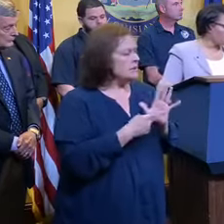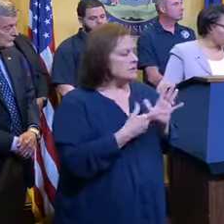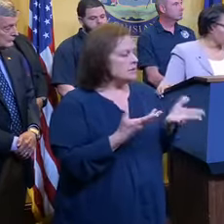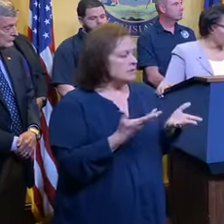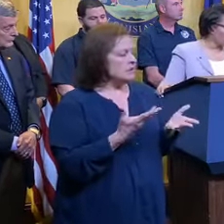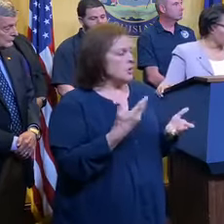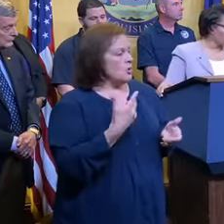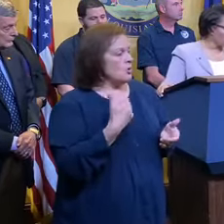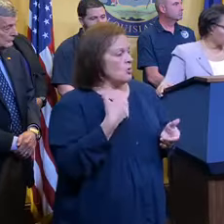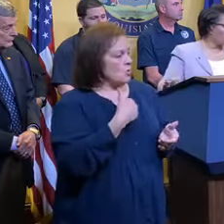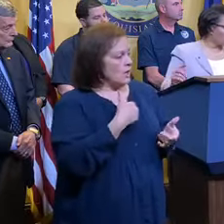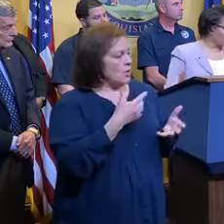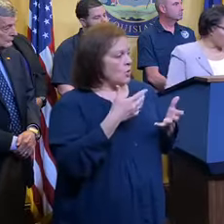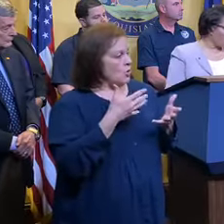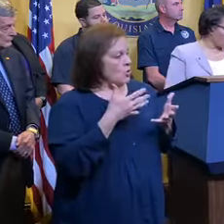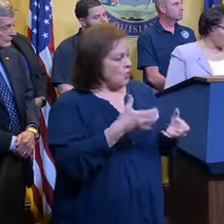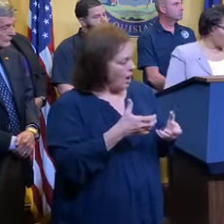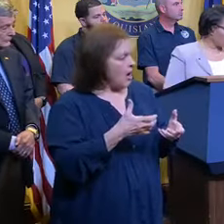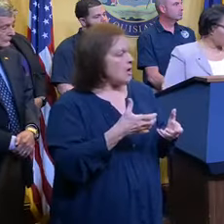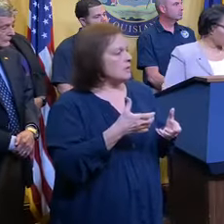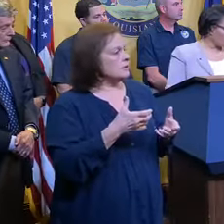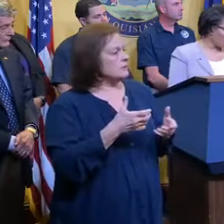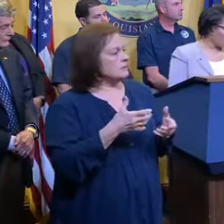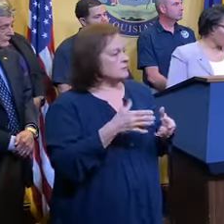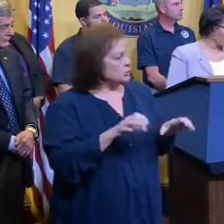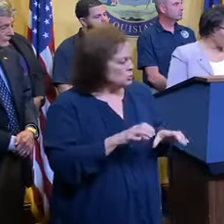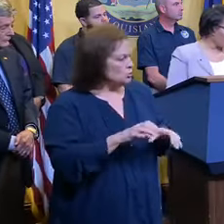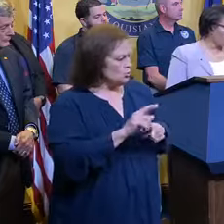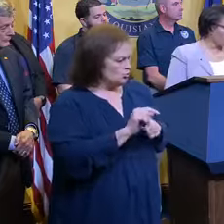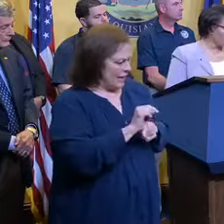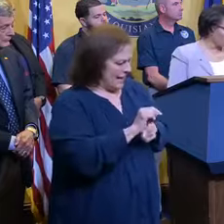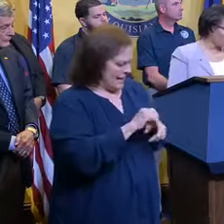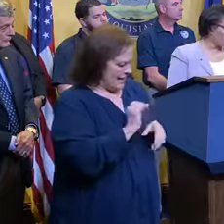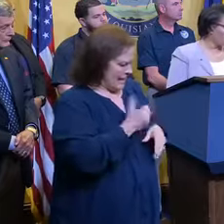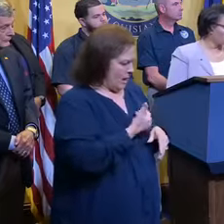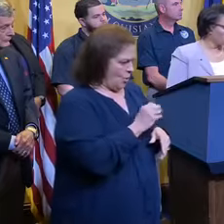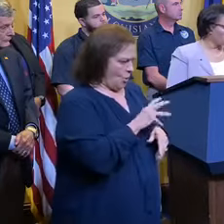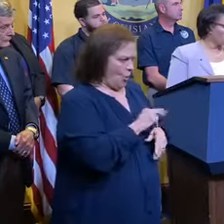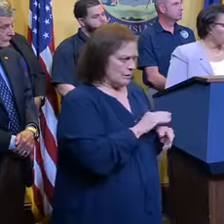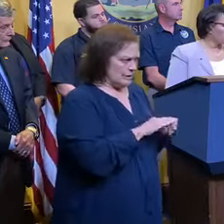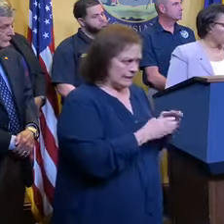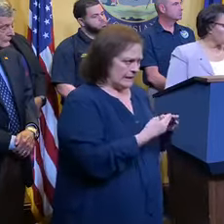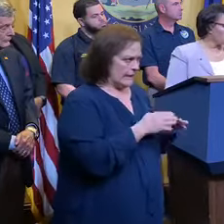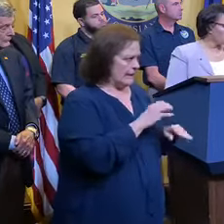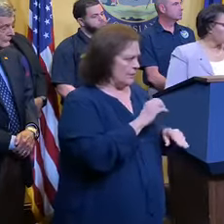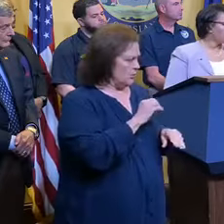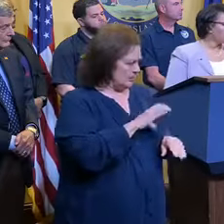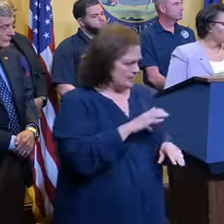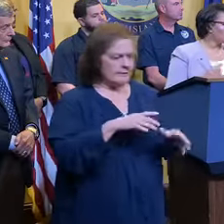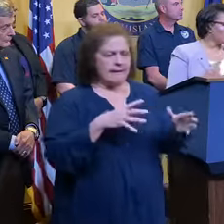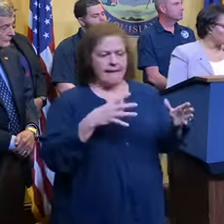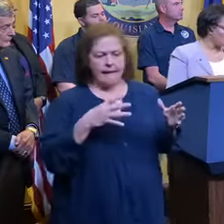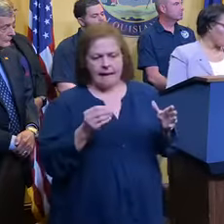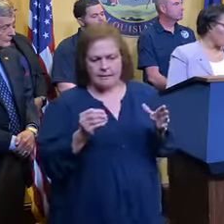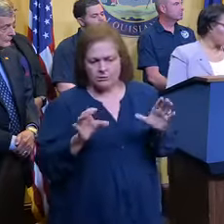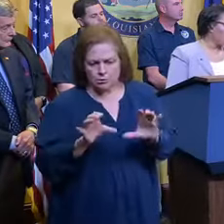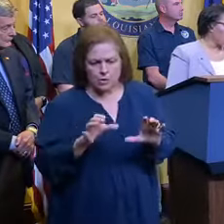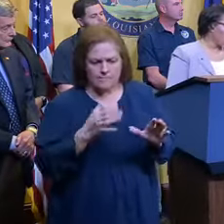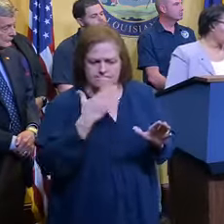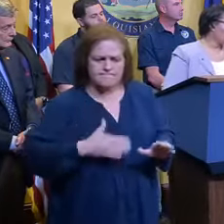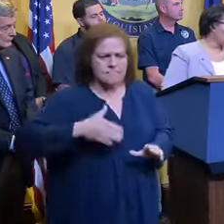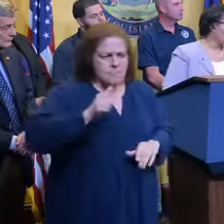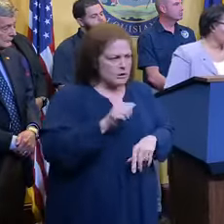we want to conduct training within our own city, within our own EOC, to do an even greater